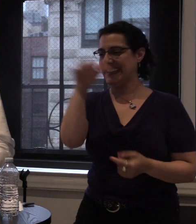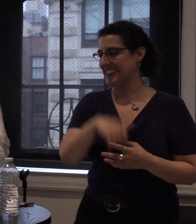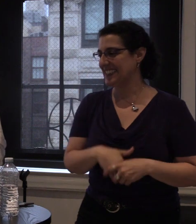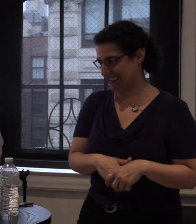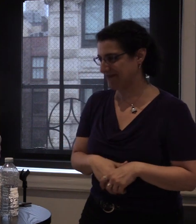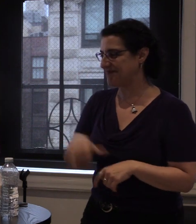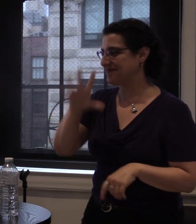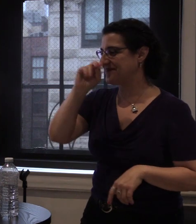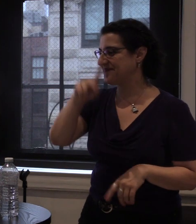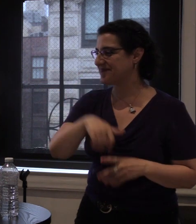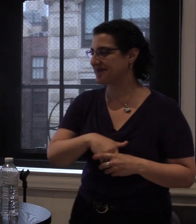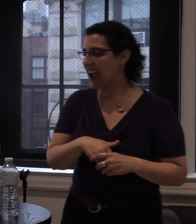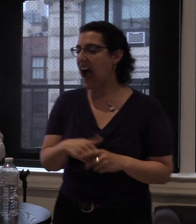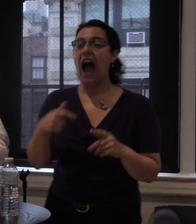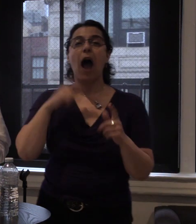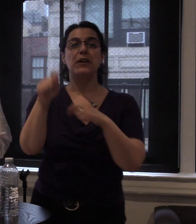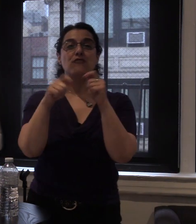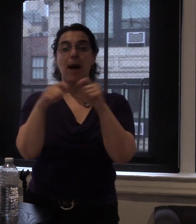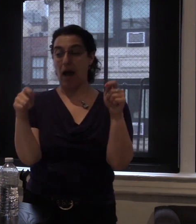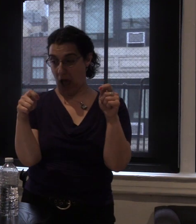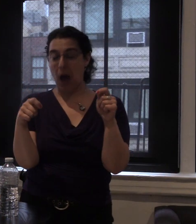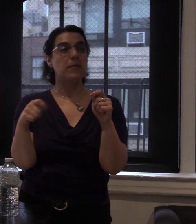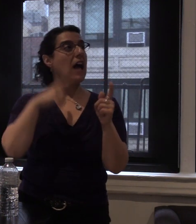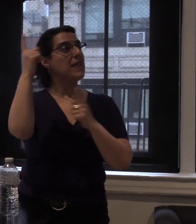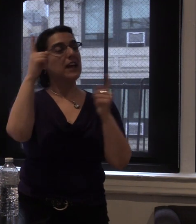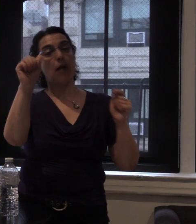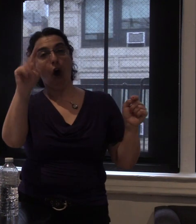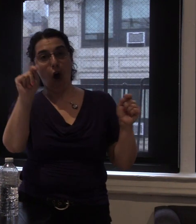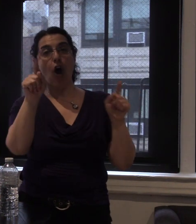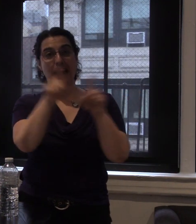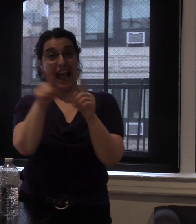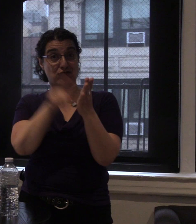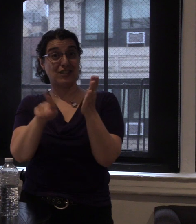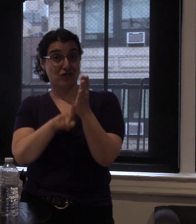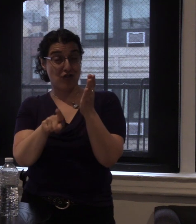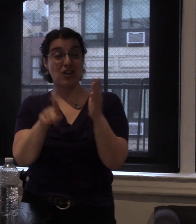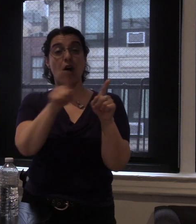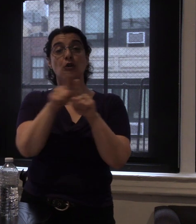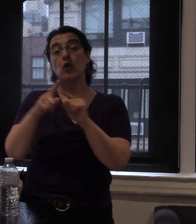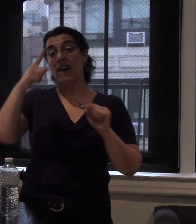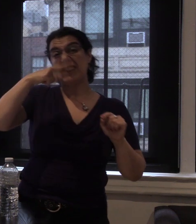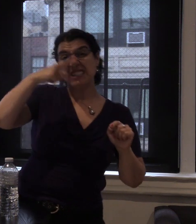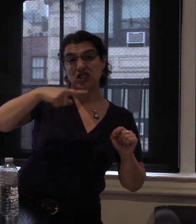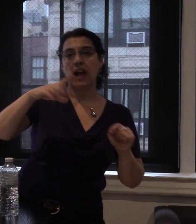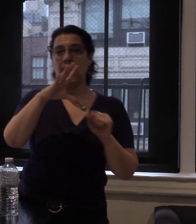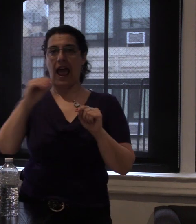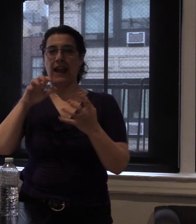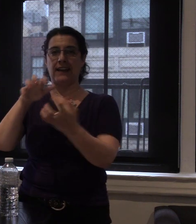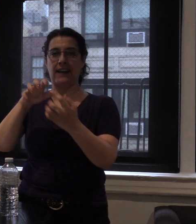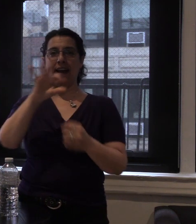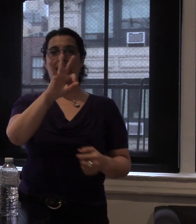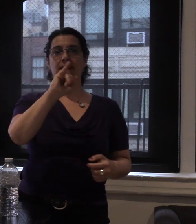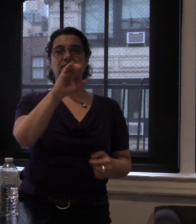Okay, so I'm gonna wrap up to thinking about art as a research, and then fiction and friction.